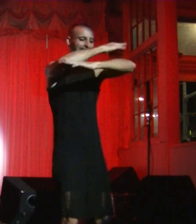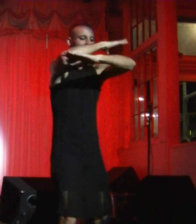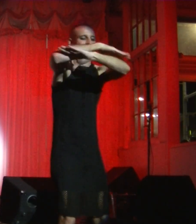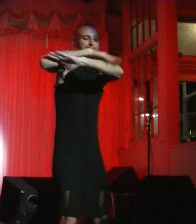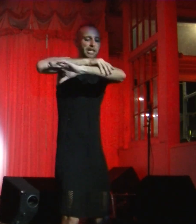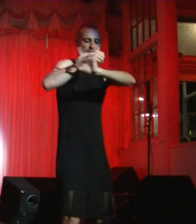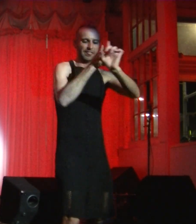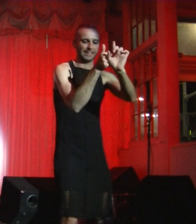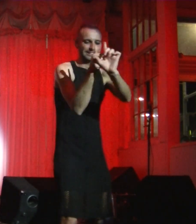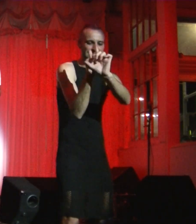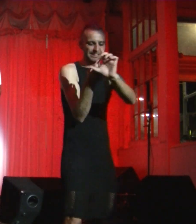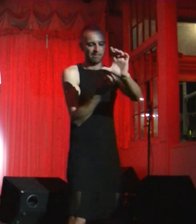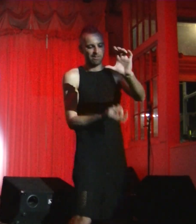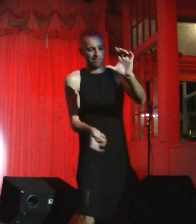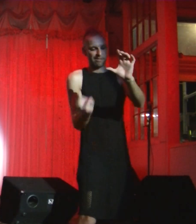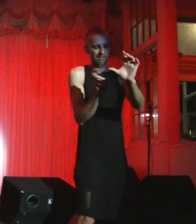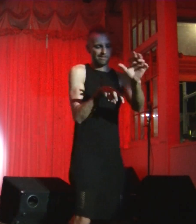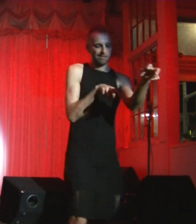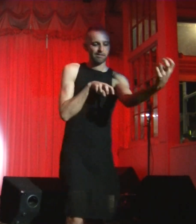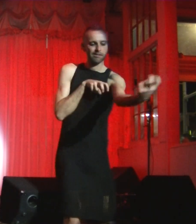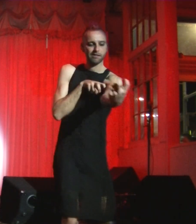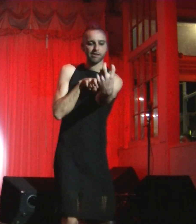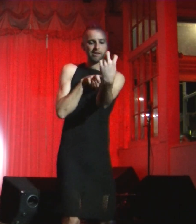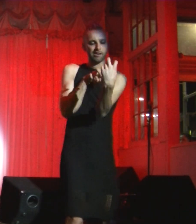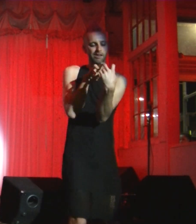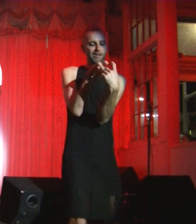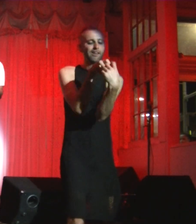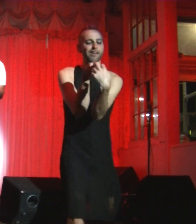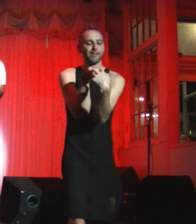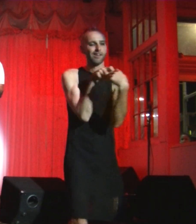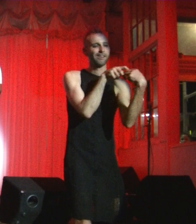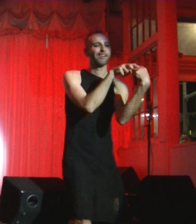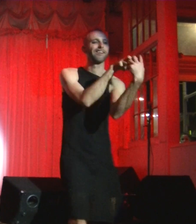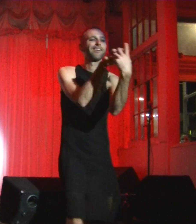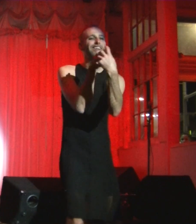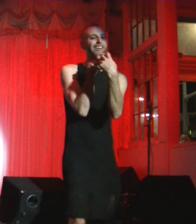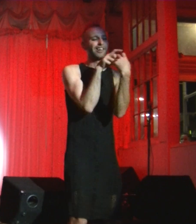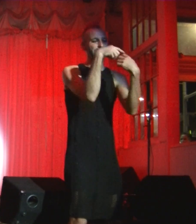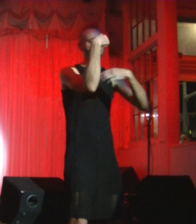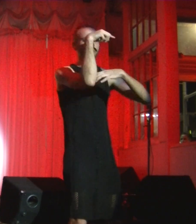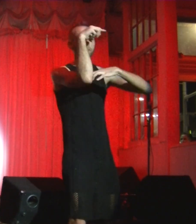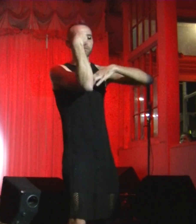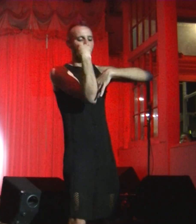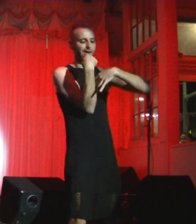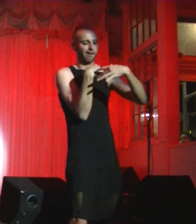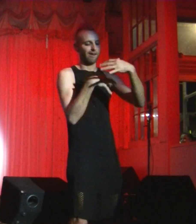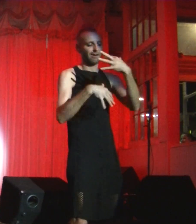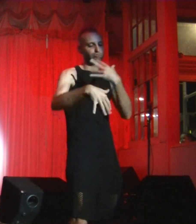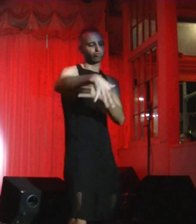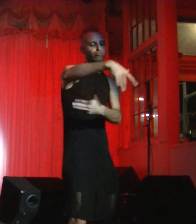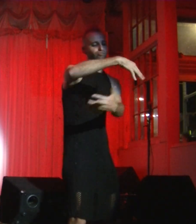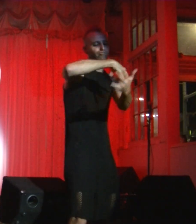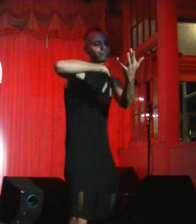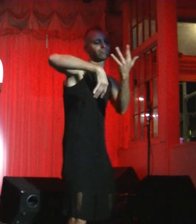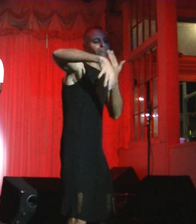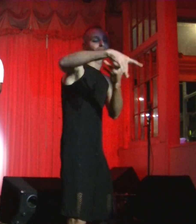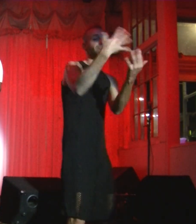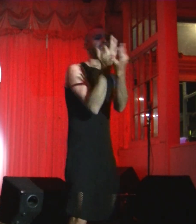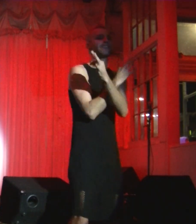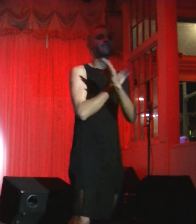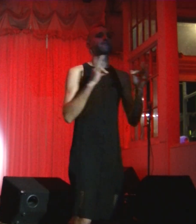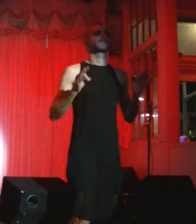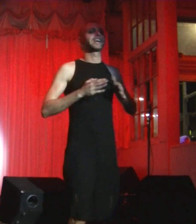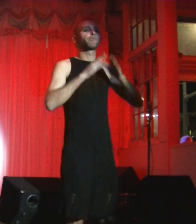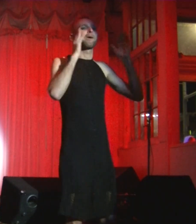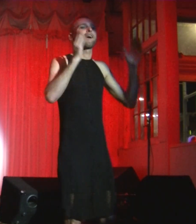our feet, colliding and clasping its tar black grooves. The Freedom House is one